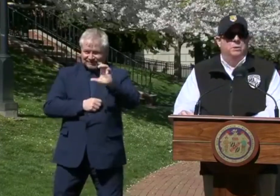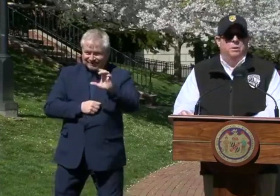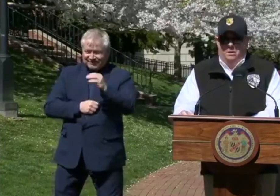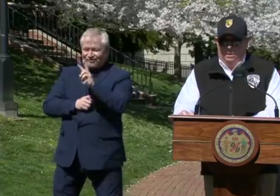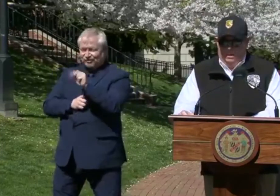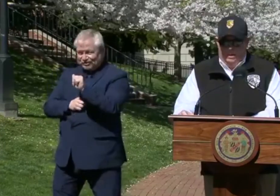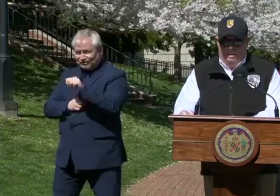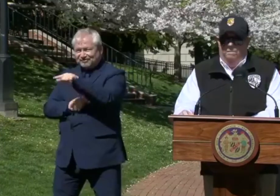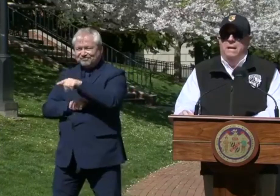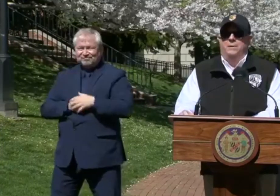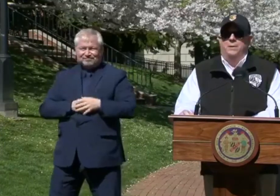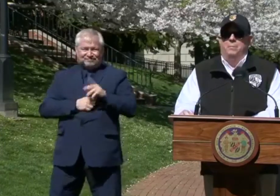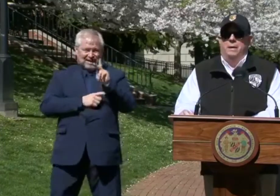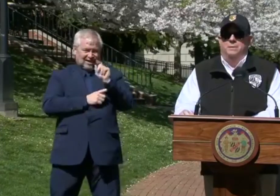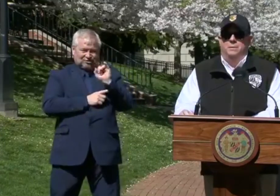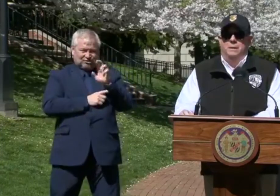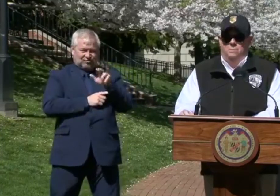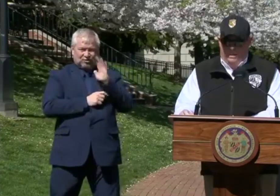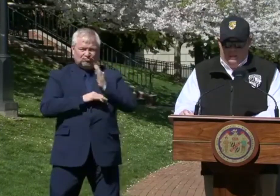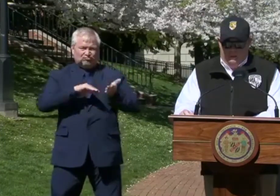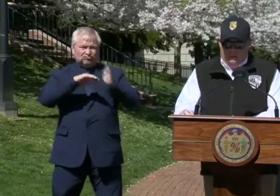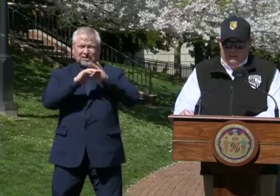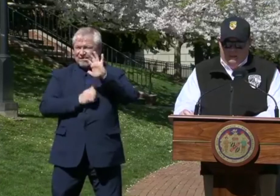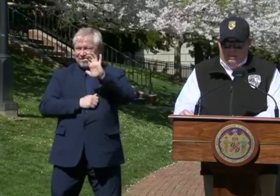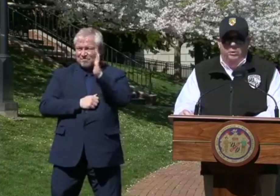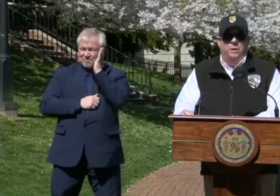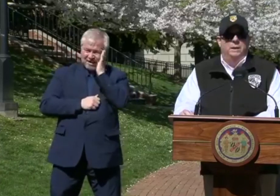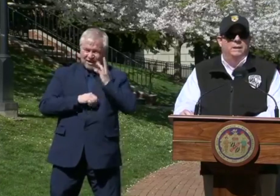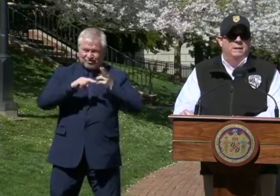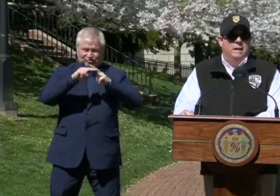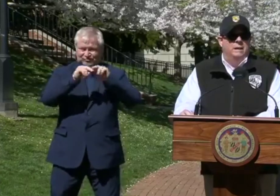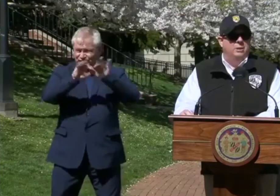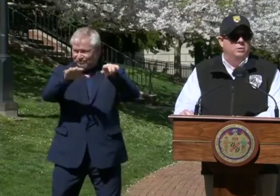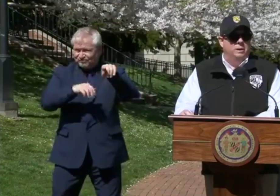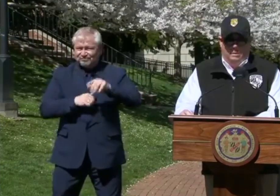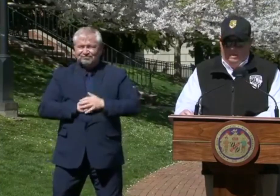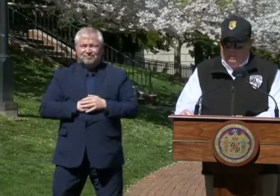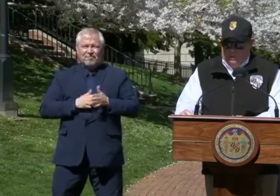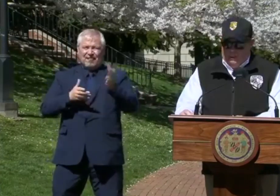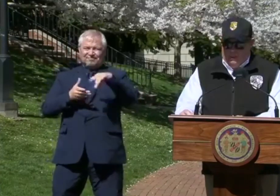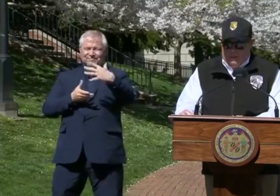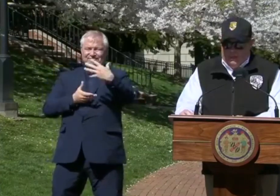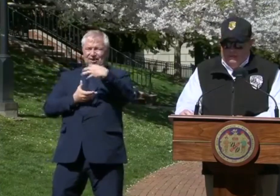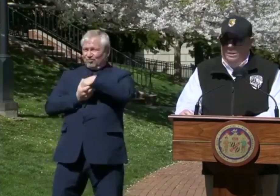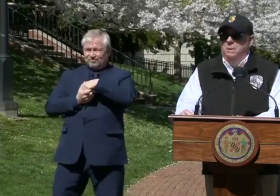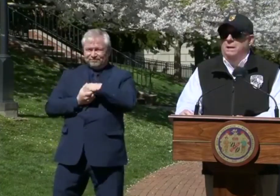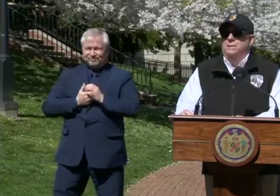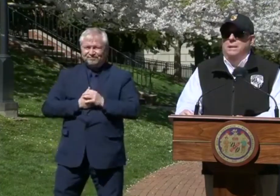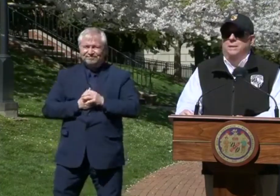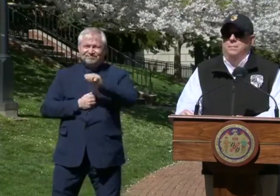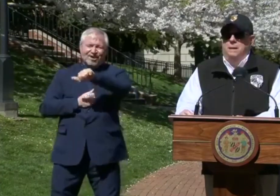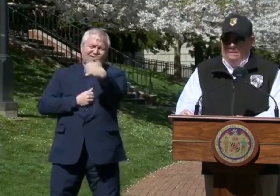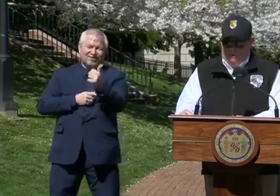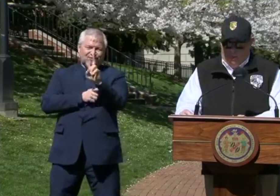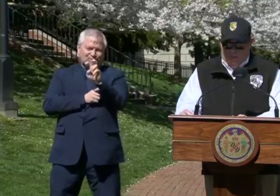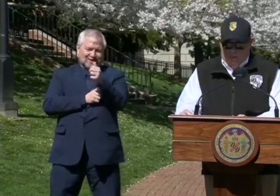to surge another 500 beds throughout the region, including an increase of 218 beds at